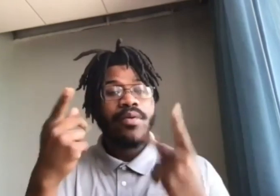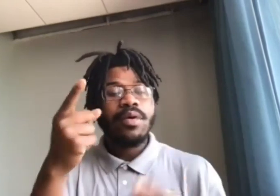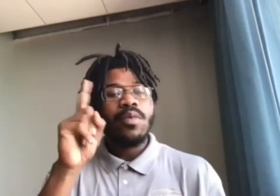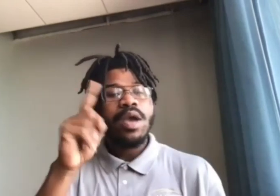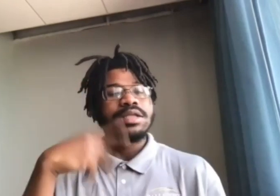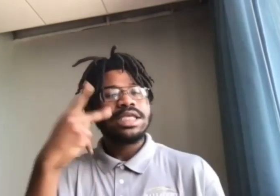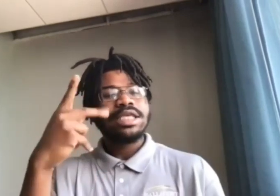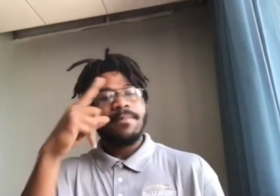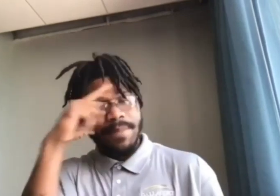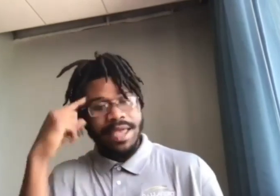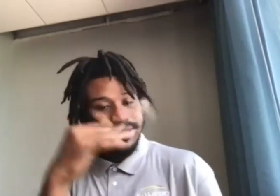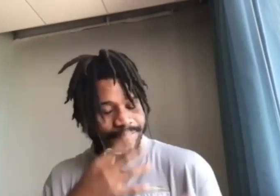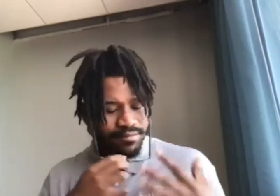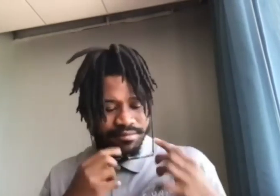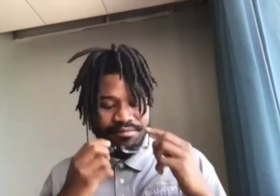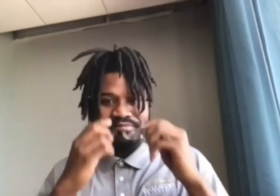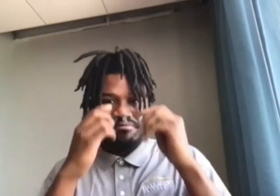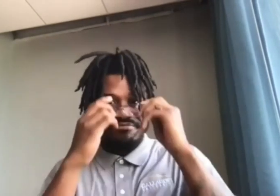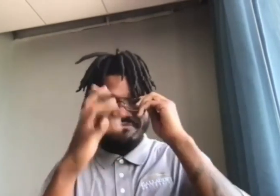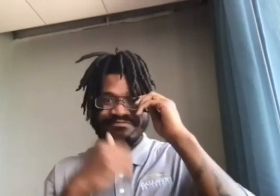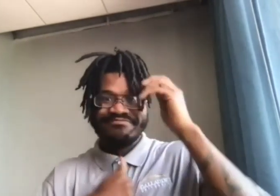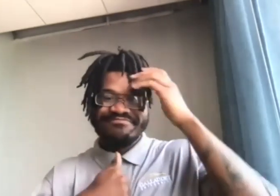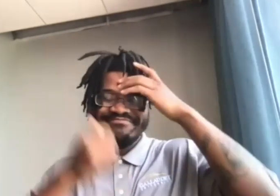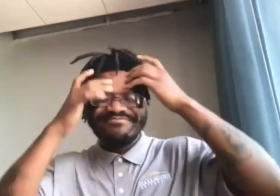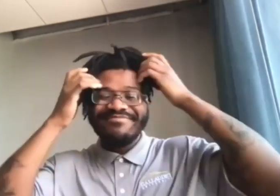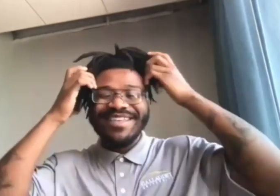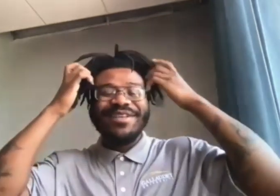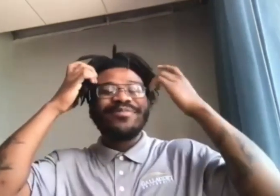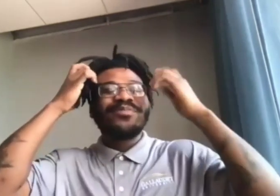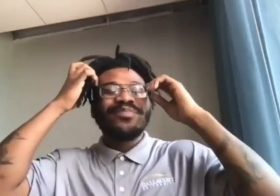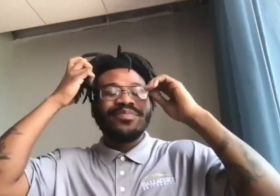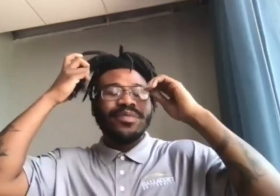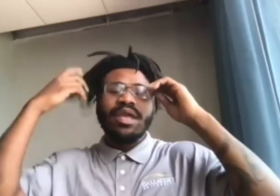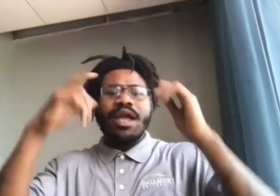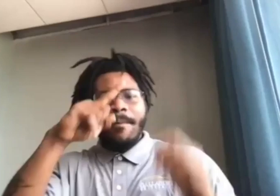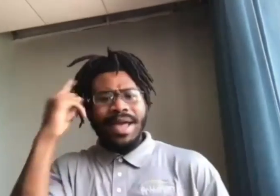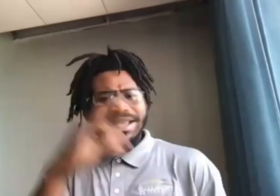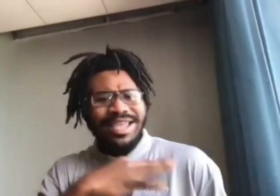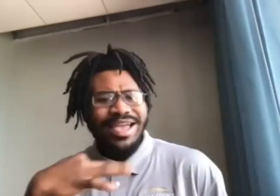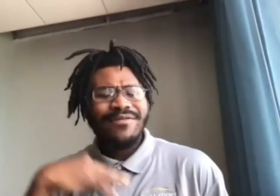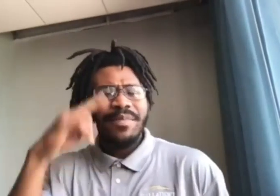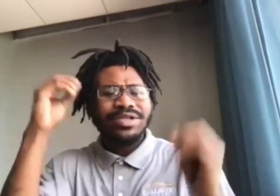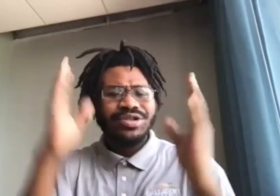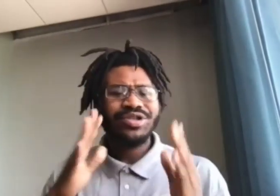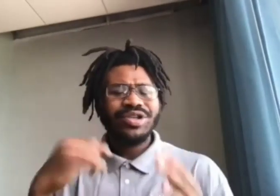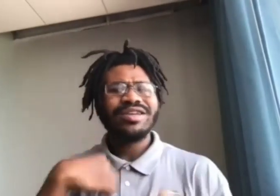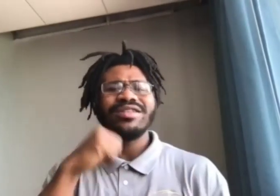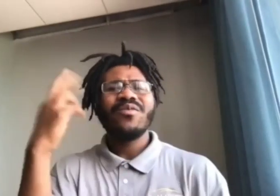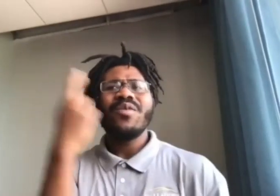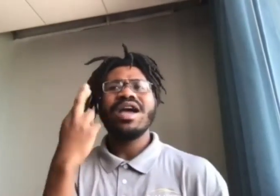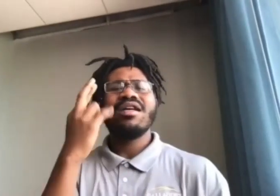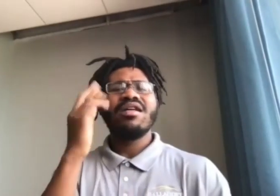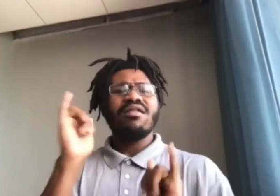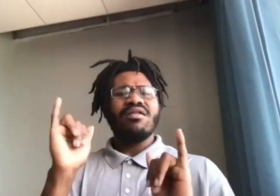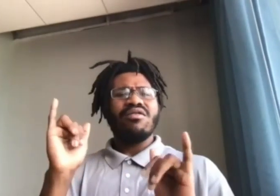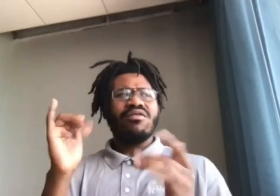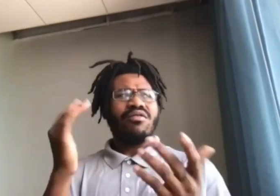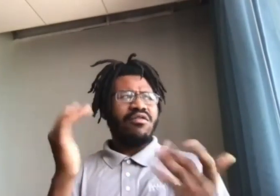to middle school and I started to see, excuse me, some Black staff and Black